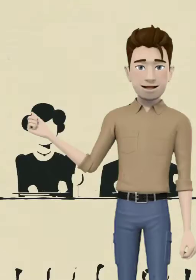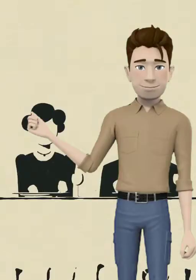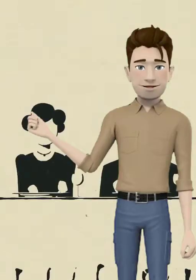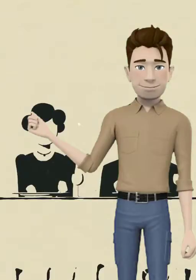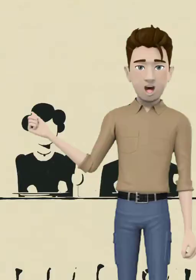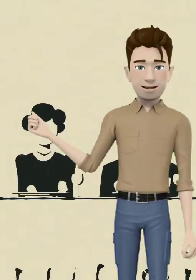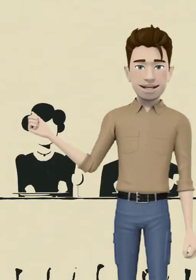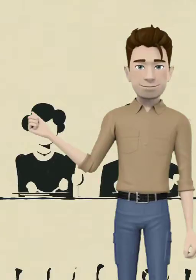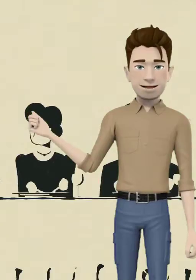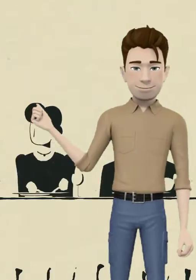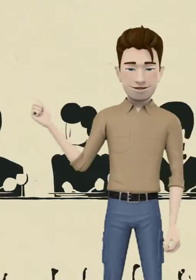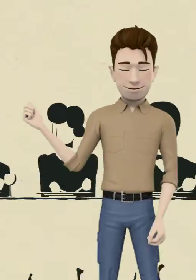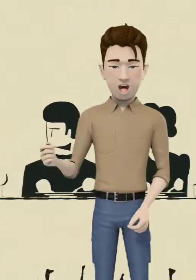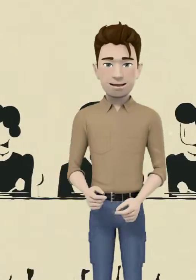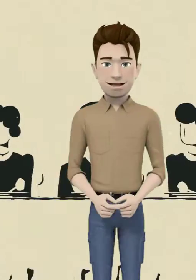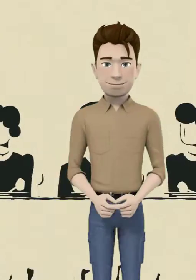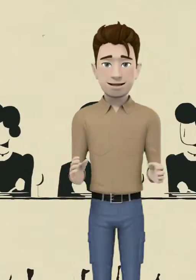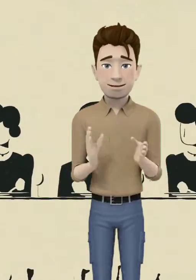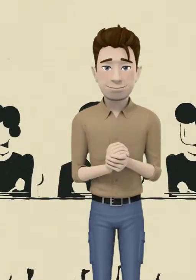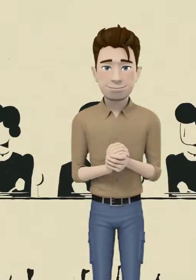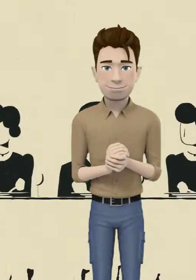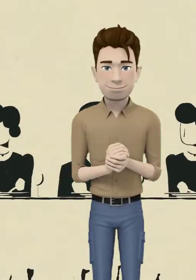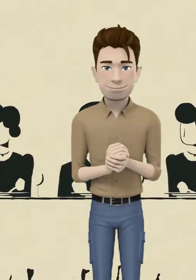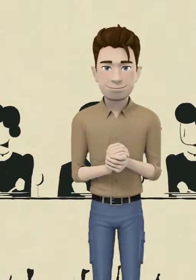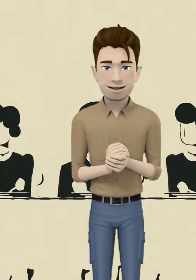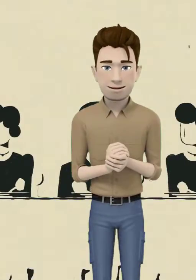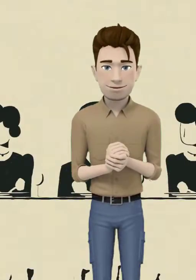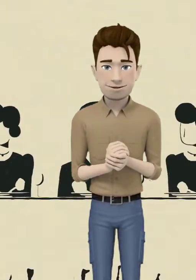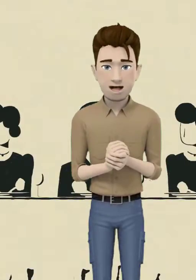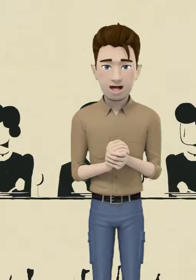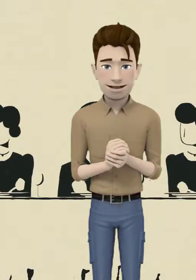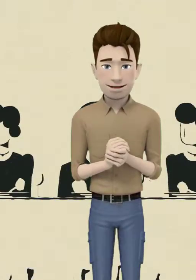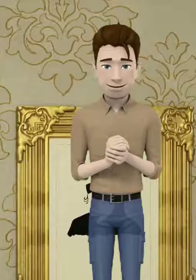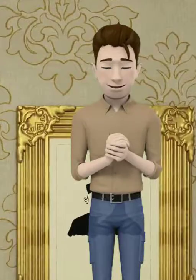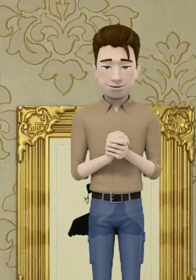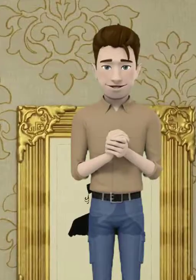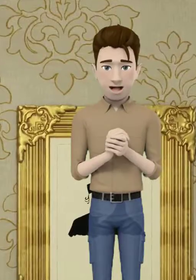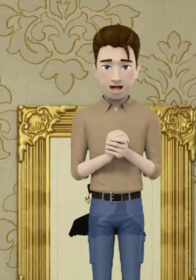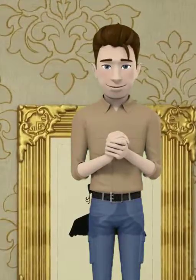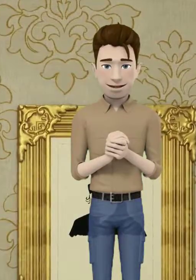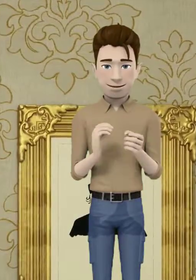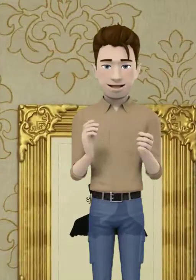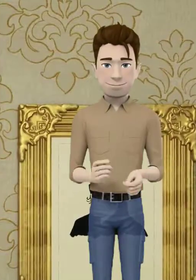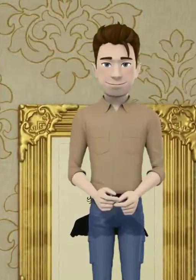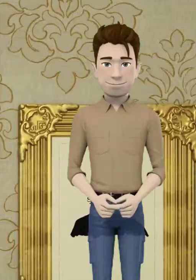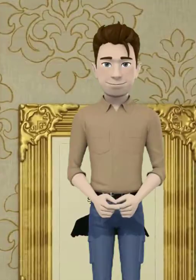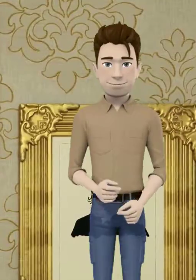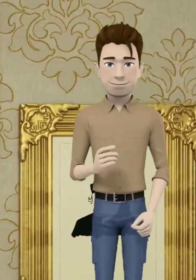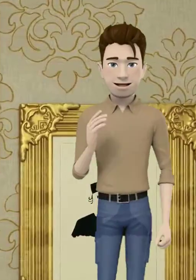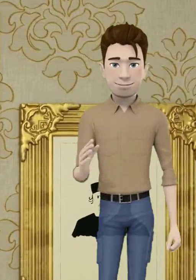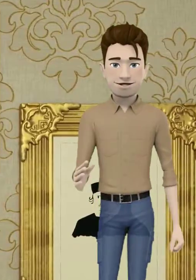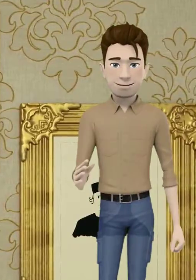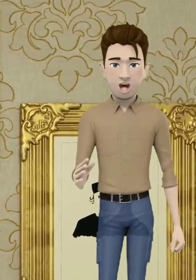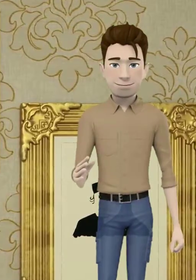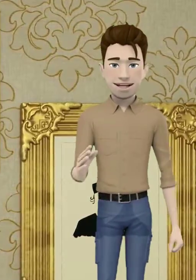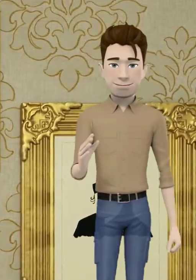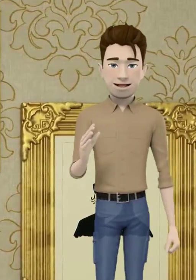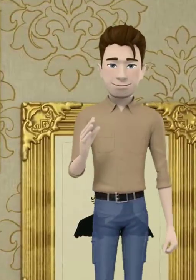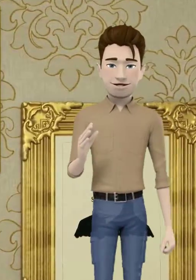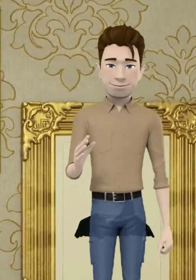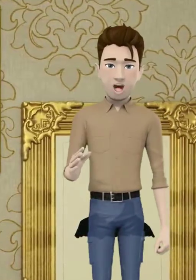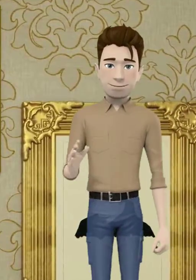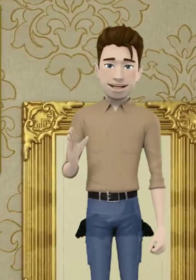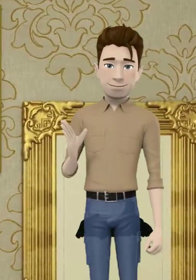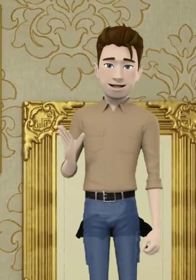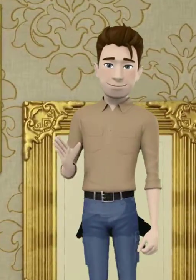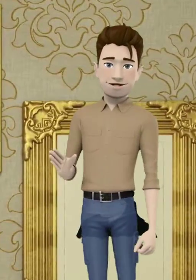He drops things at elegant dinners. This is deeply cheering, for it means that our own repeated idiocies don't have to